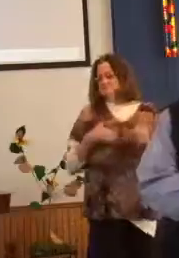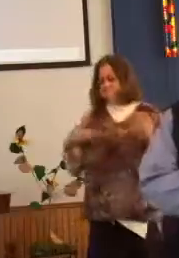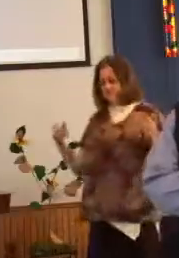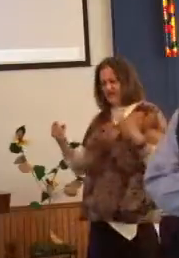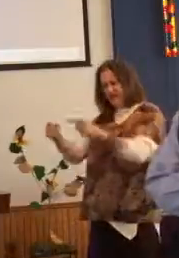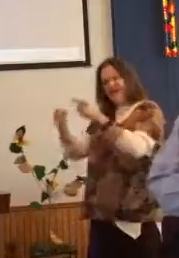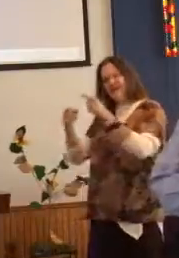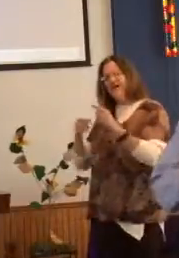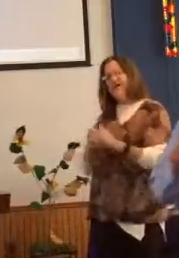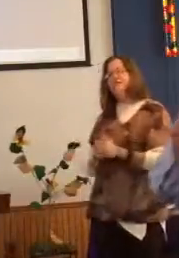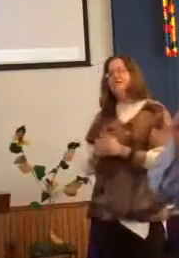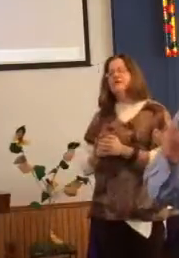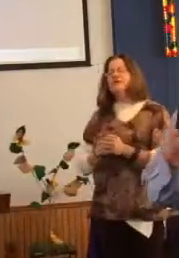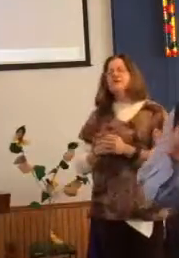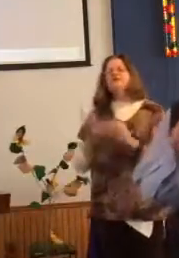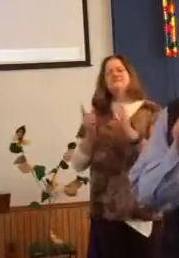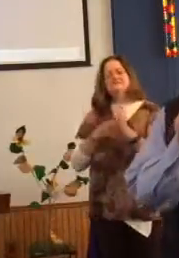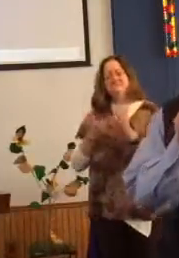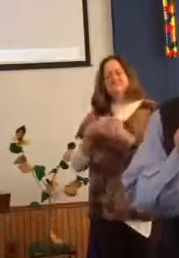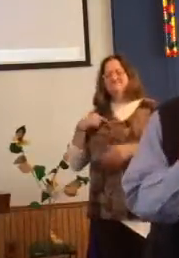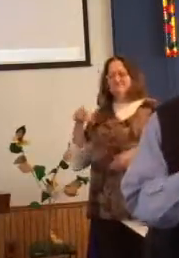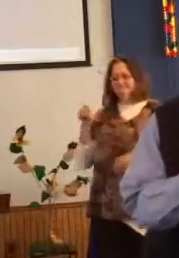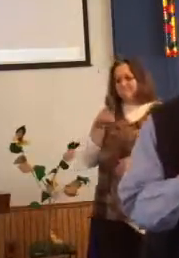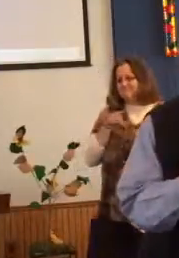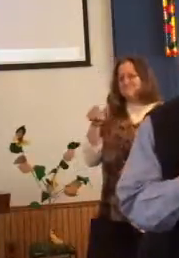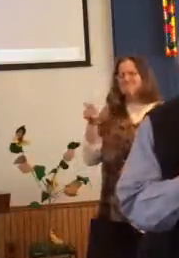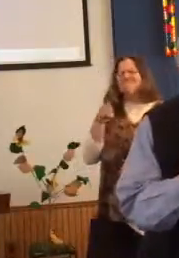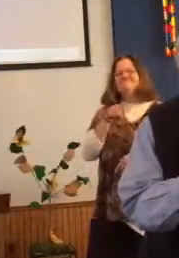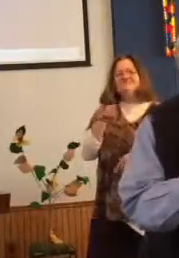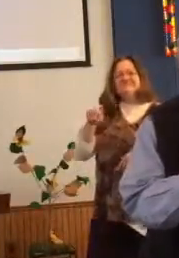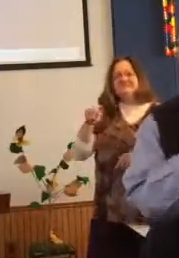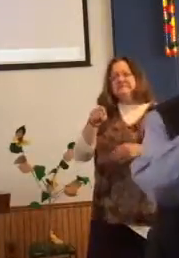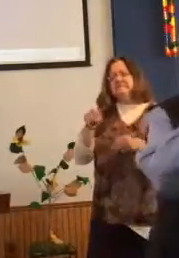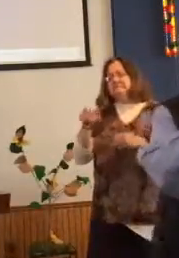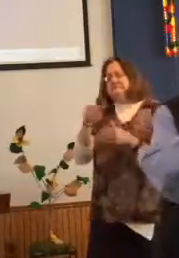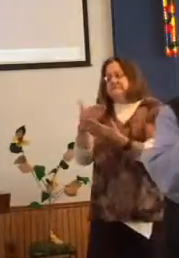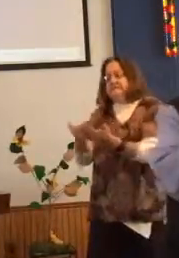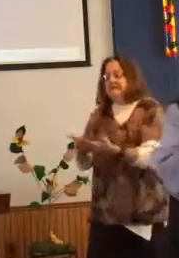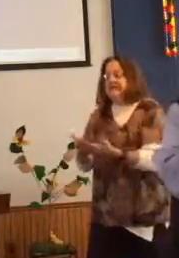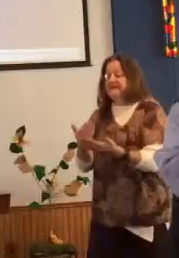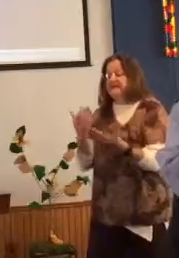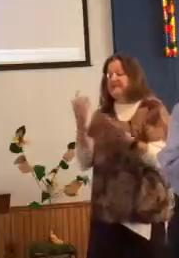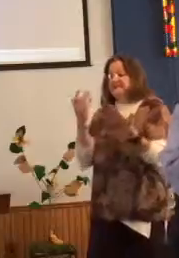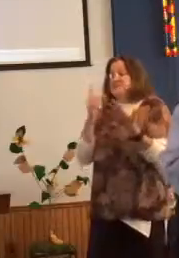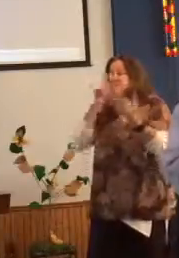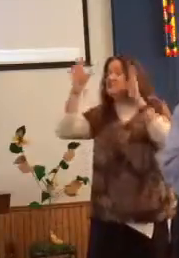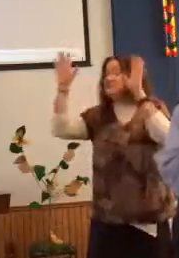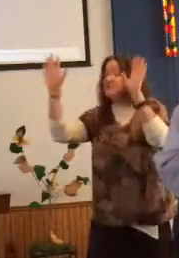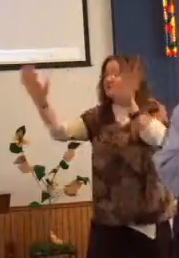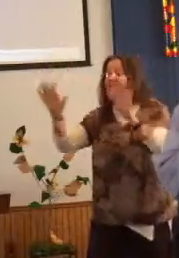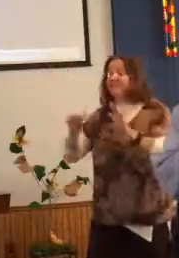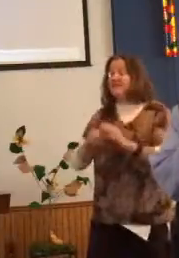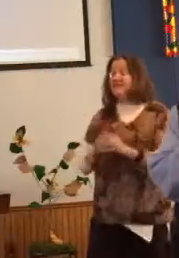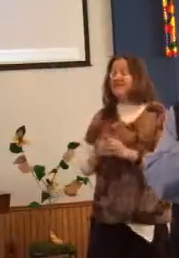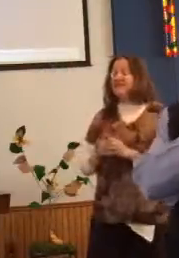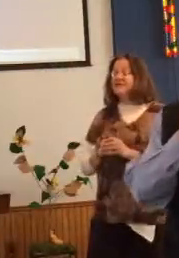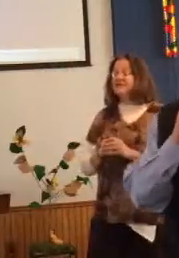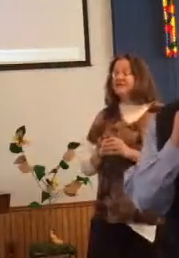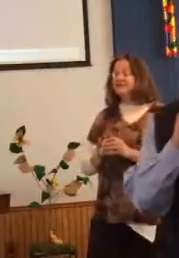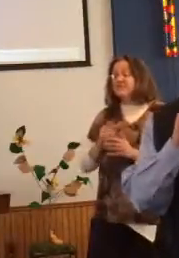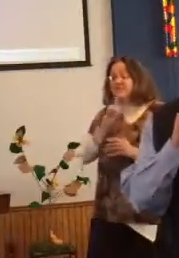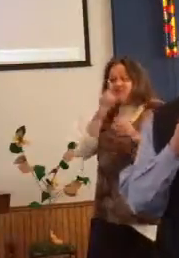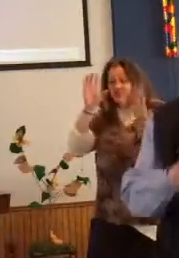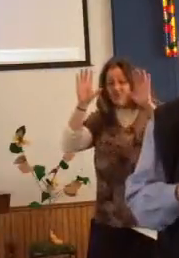And there were times when things were not so wonderful, such as the time when we